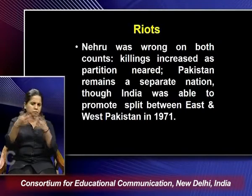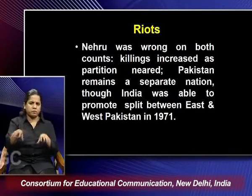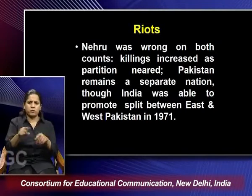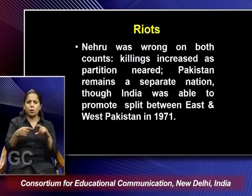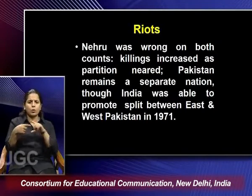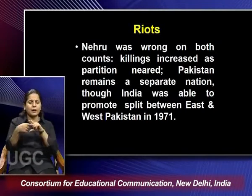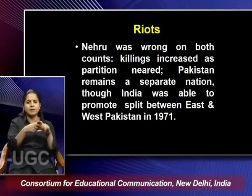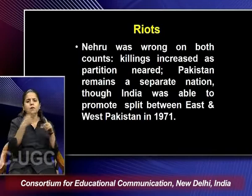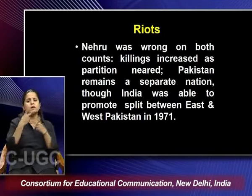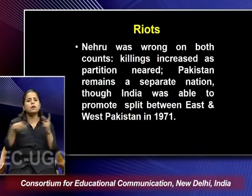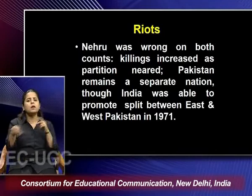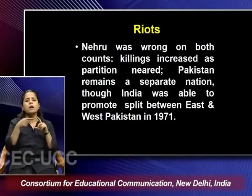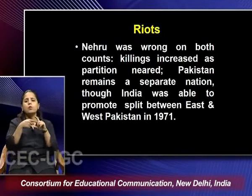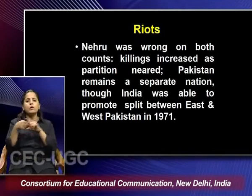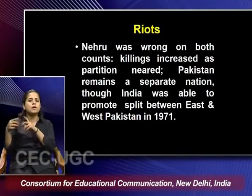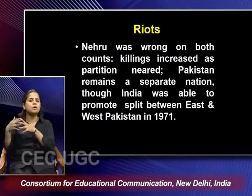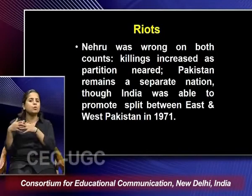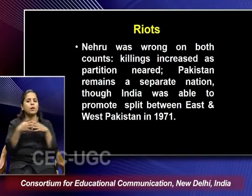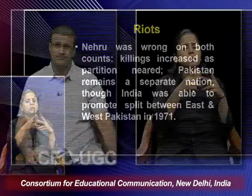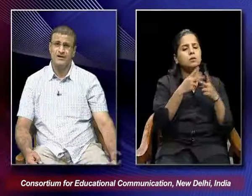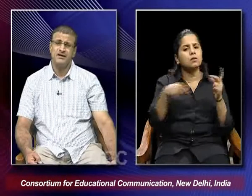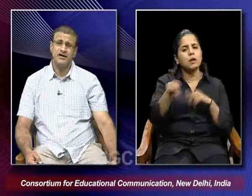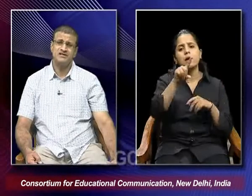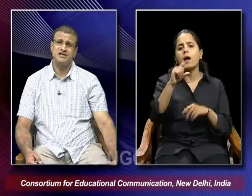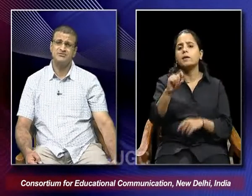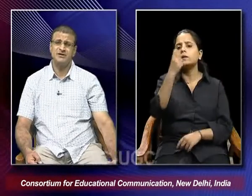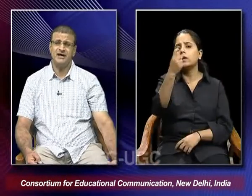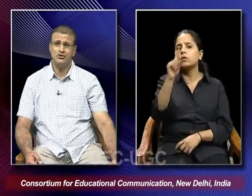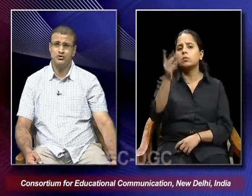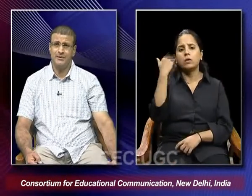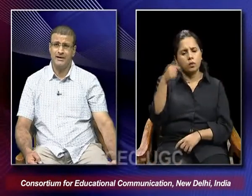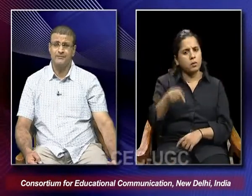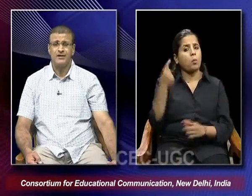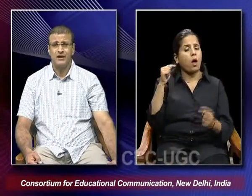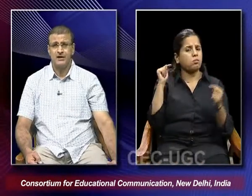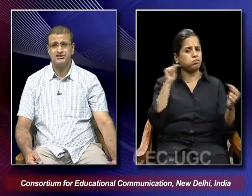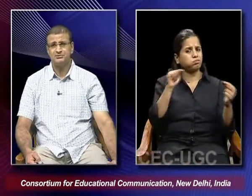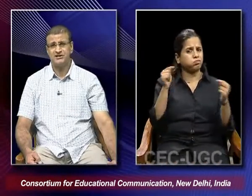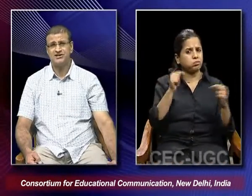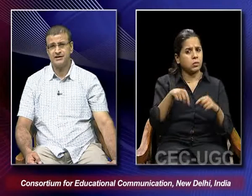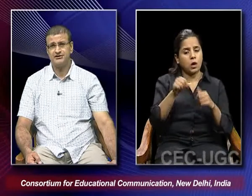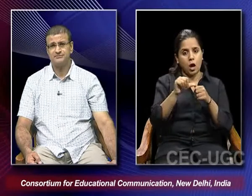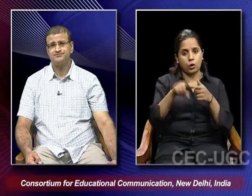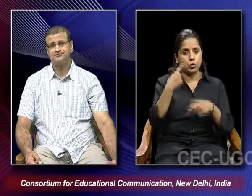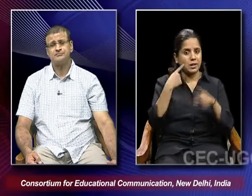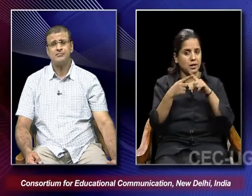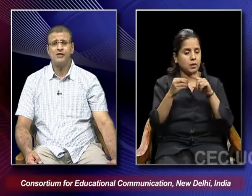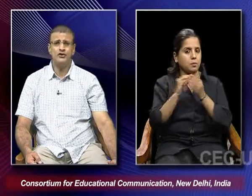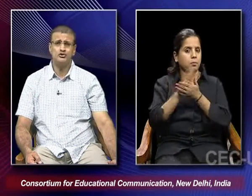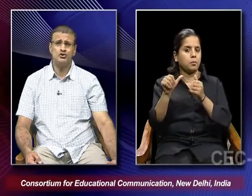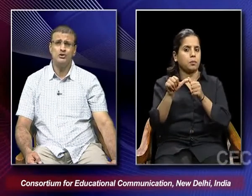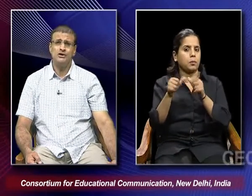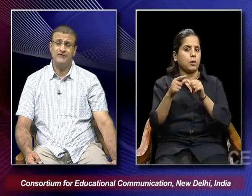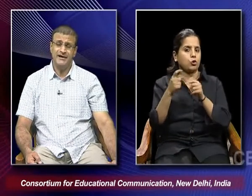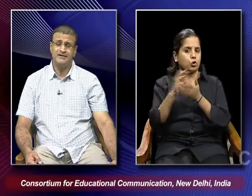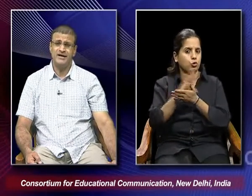and West Pakistan in 1971, as has been argued by Ajit Bhattacharya ji. We